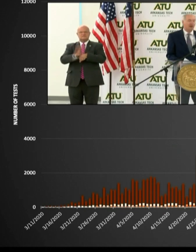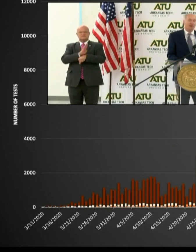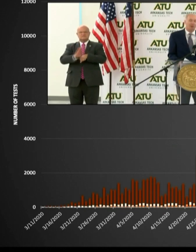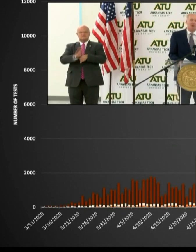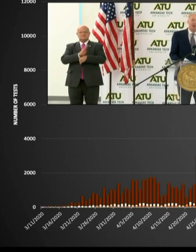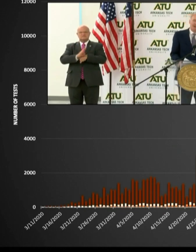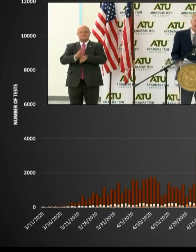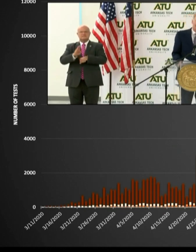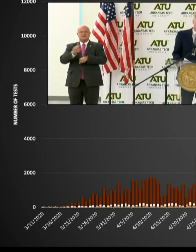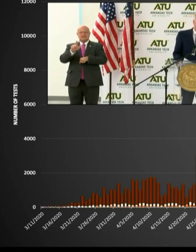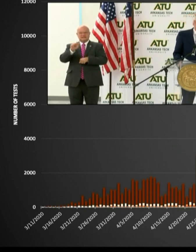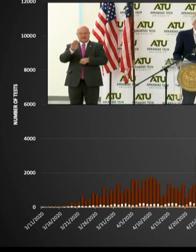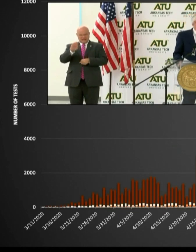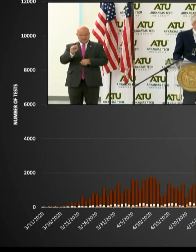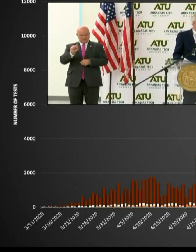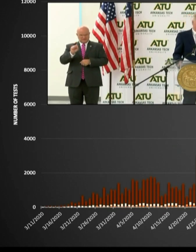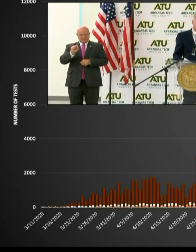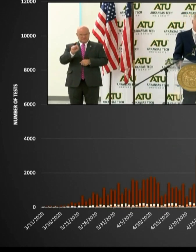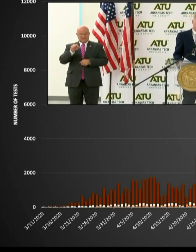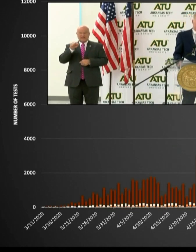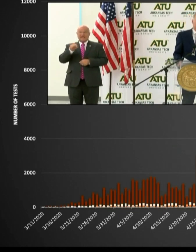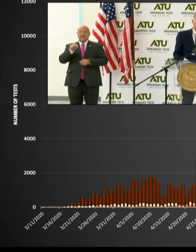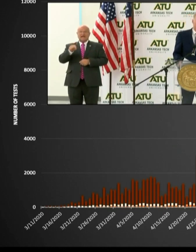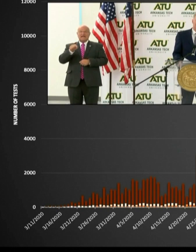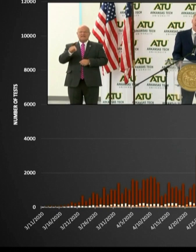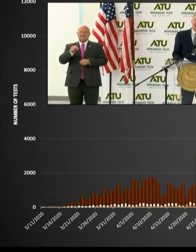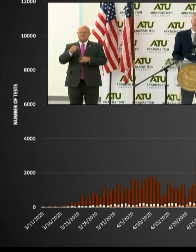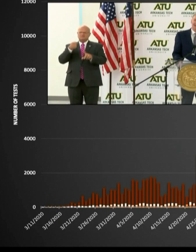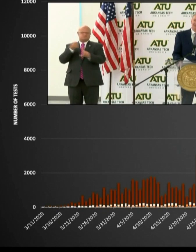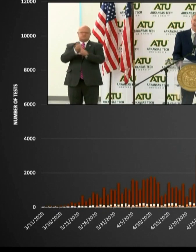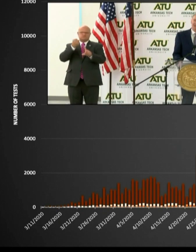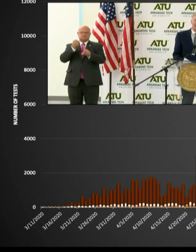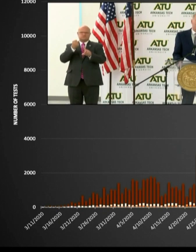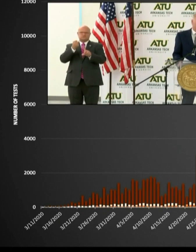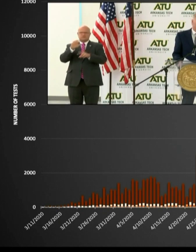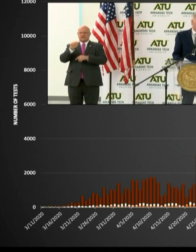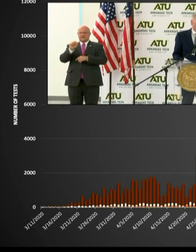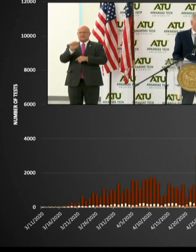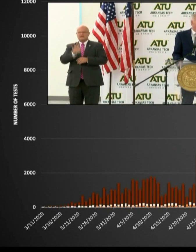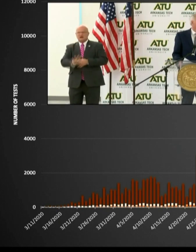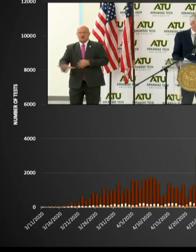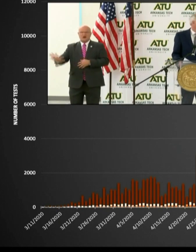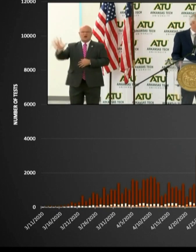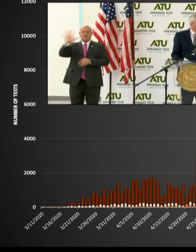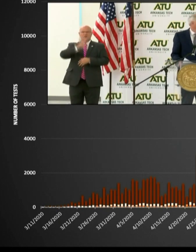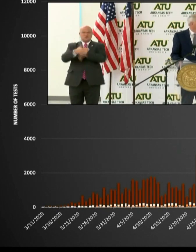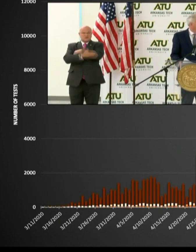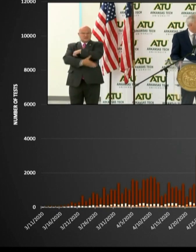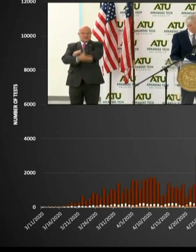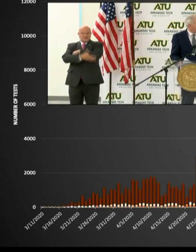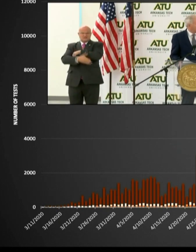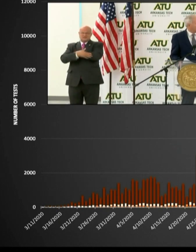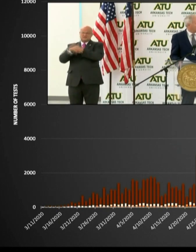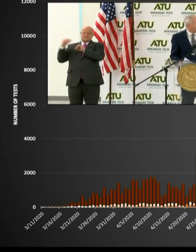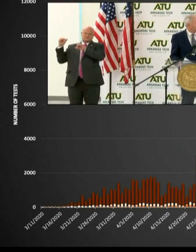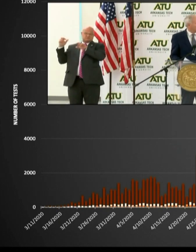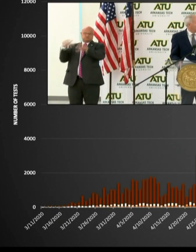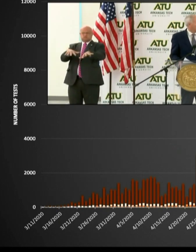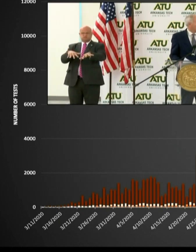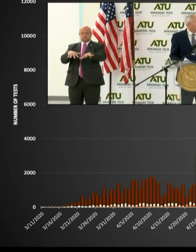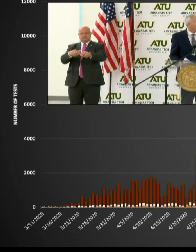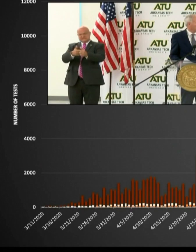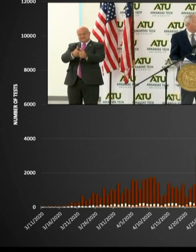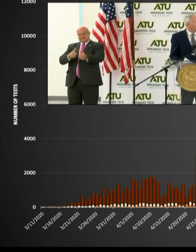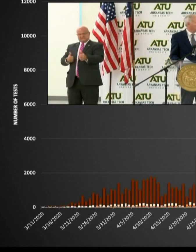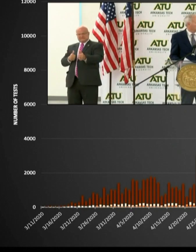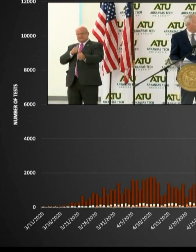there are commercial labs, and they're being slammed by cases from all over the country. They're backed up. We're not getting as